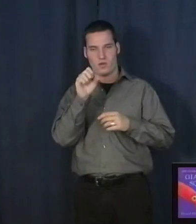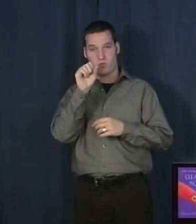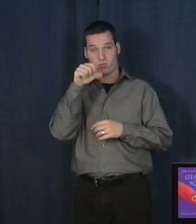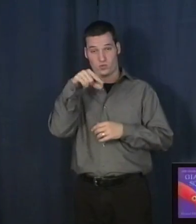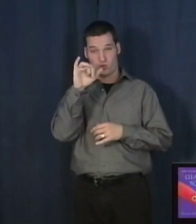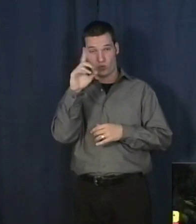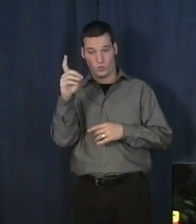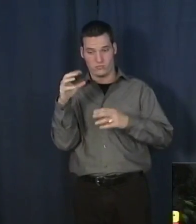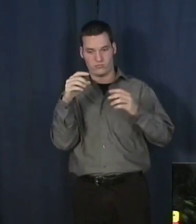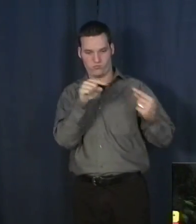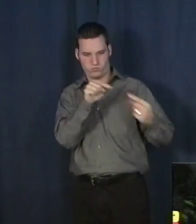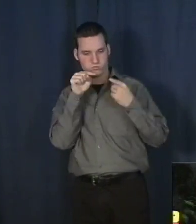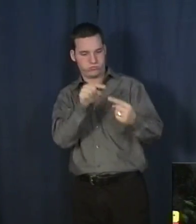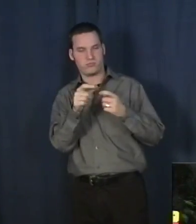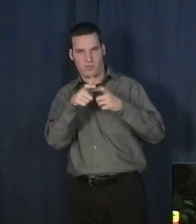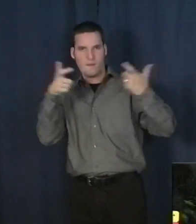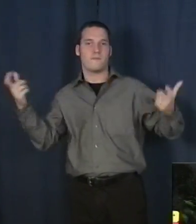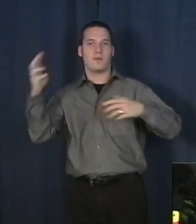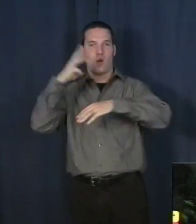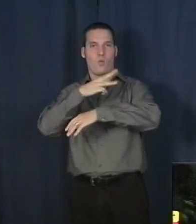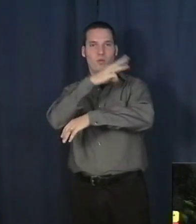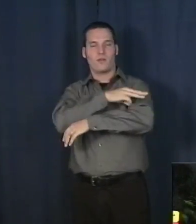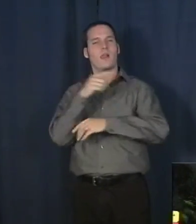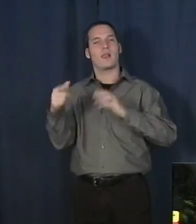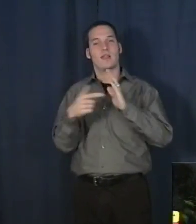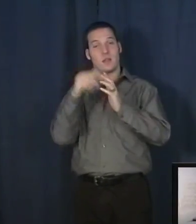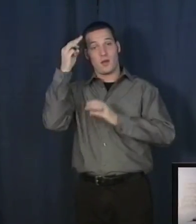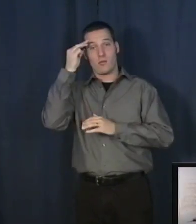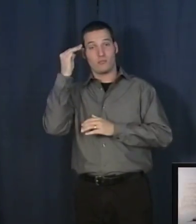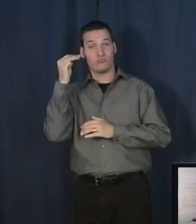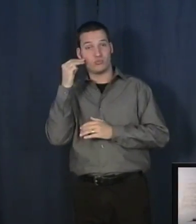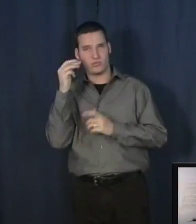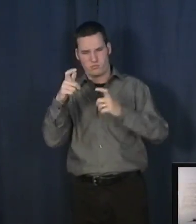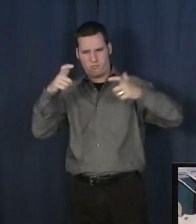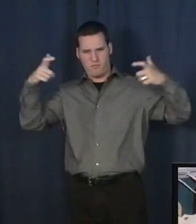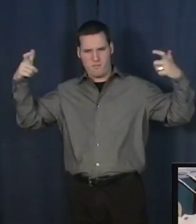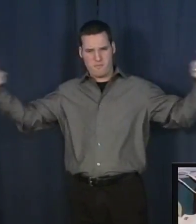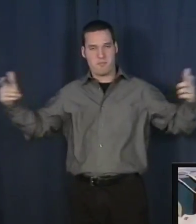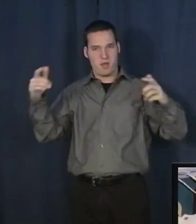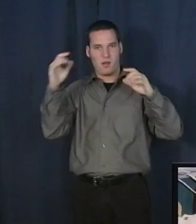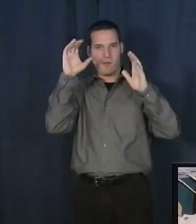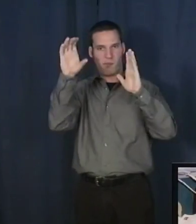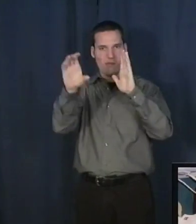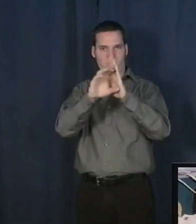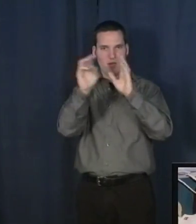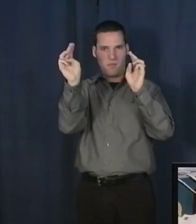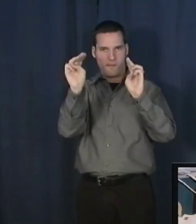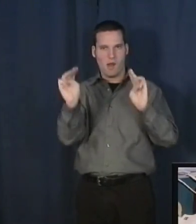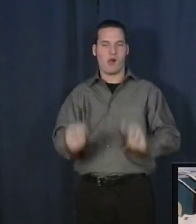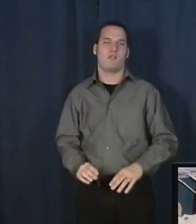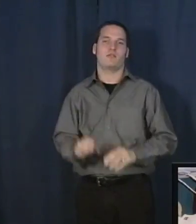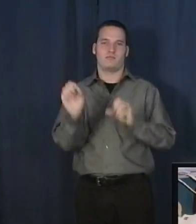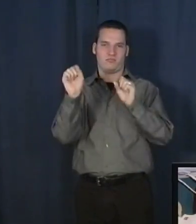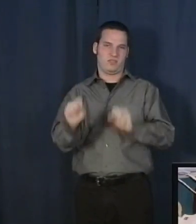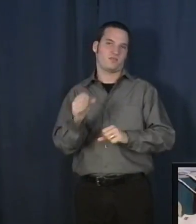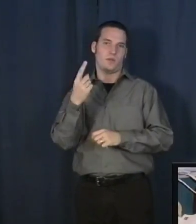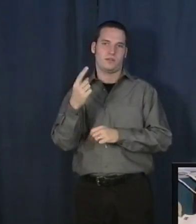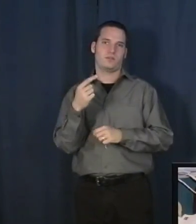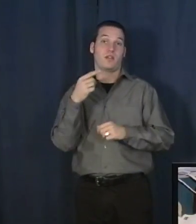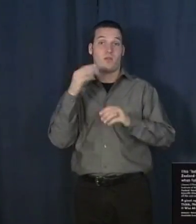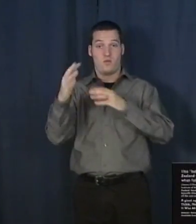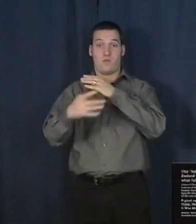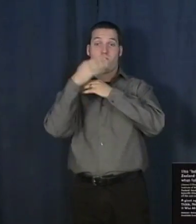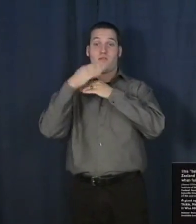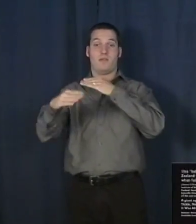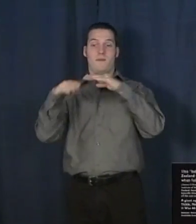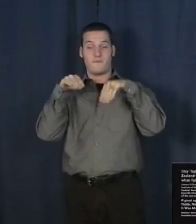whale one time in 1966. Giant squid. This one's in the Peabody Museum, a huge squid model over my head there. They said this one